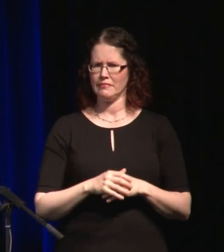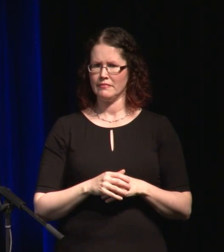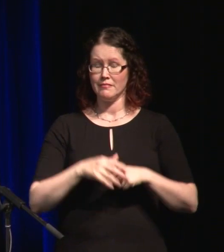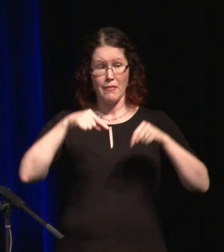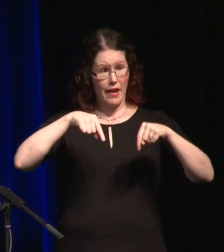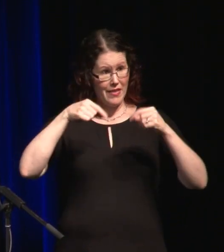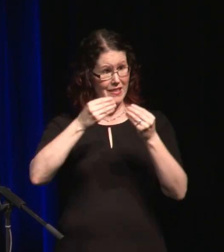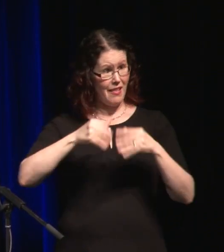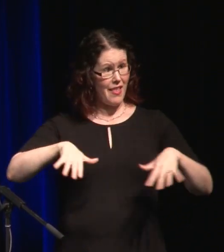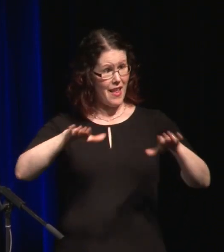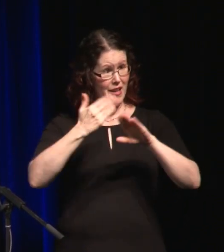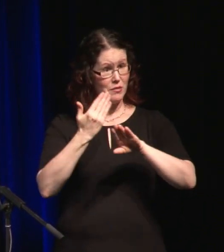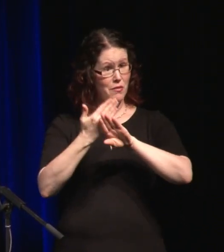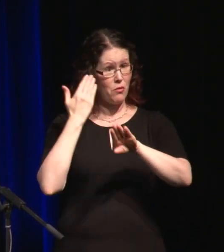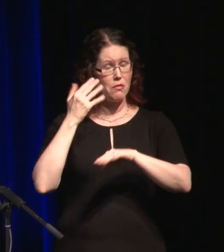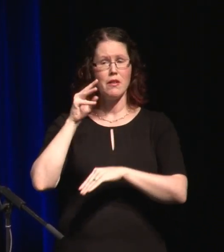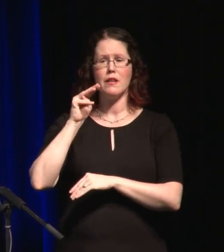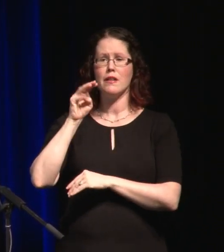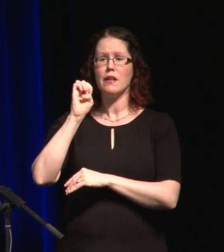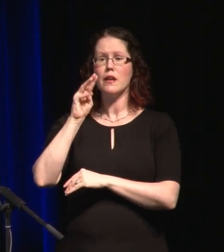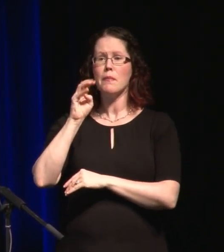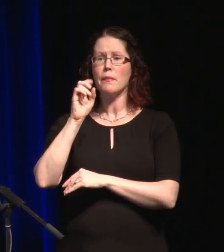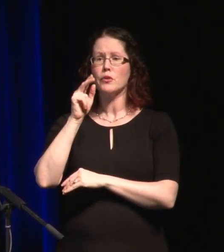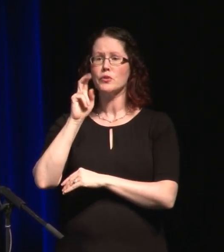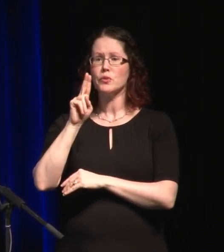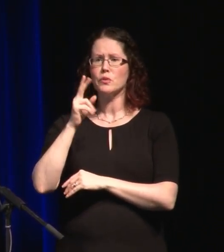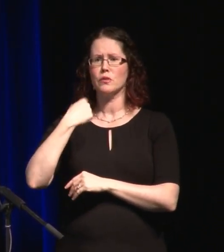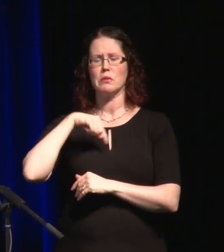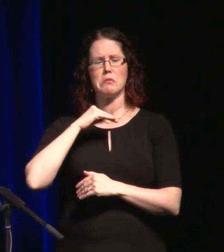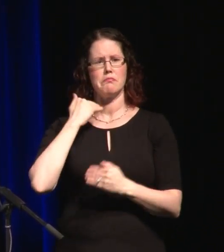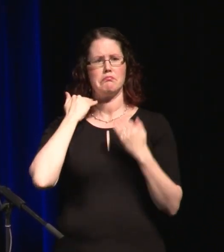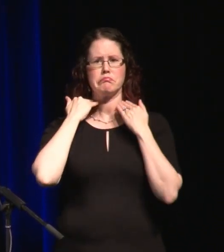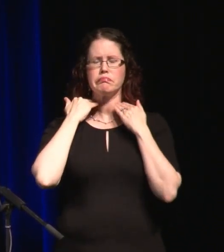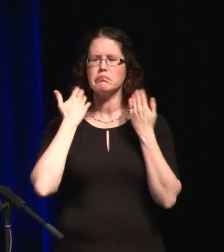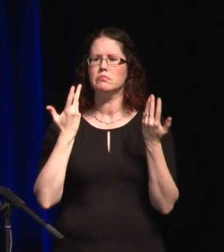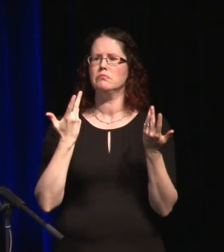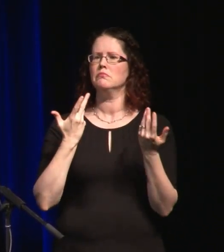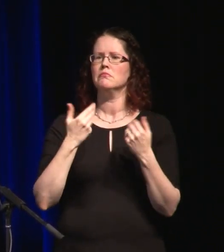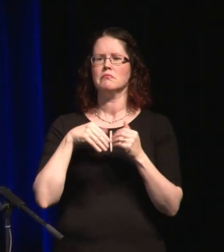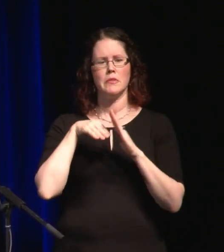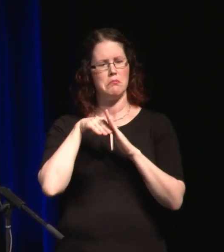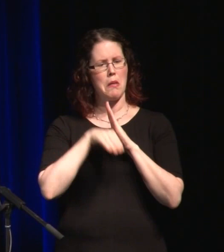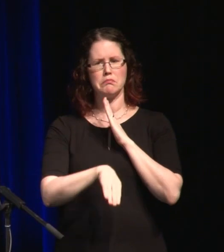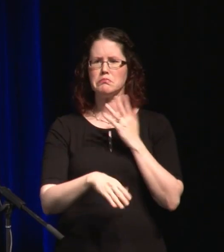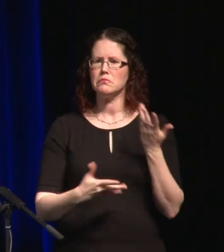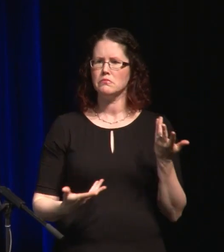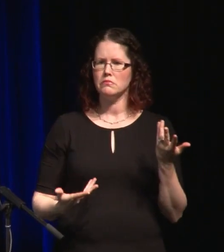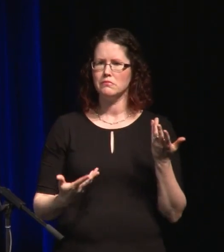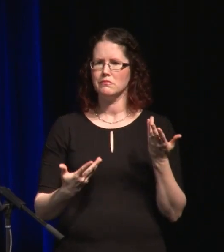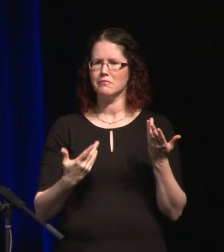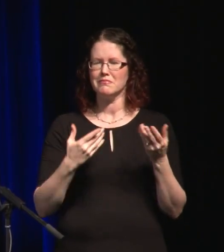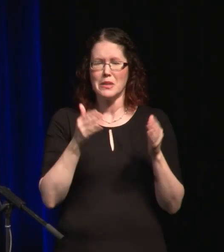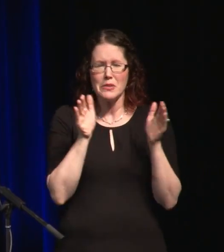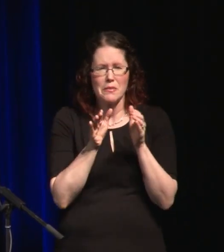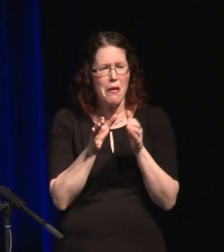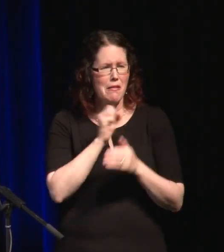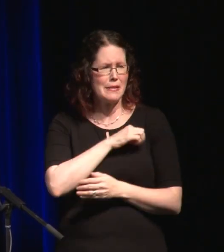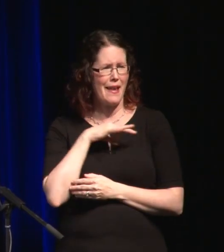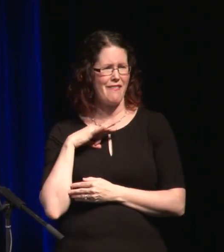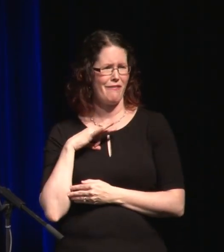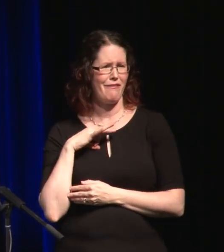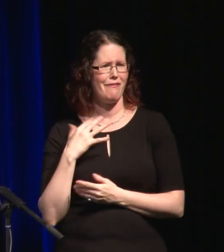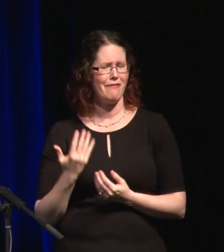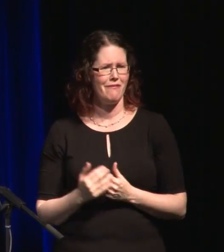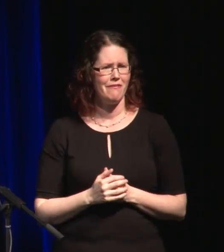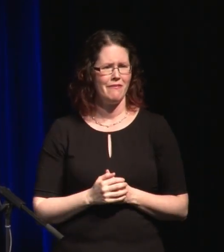a bankrupt First Nation. We had trouble just making payroll for a very small staff. A dozen years ago, at